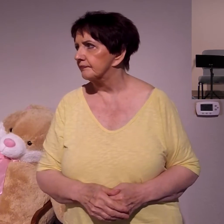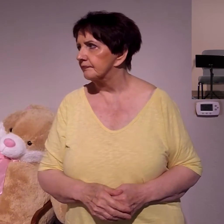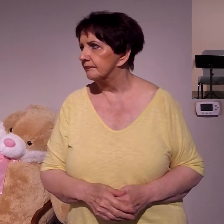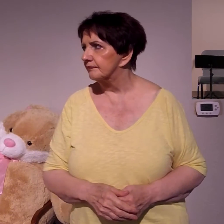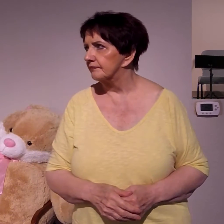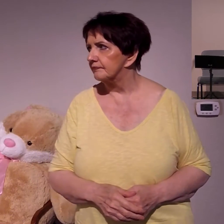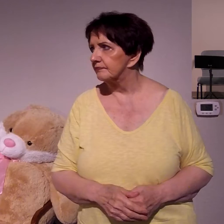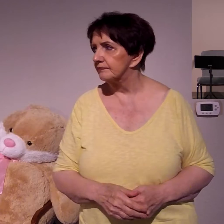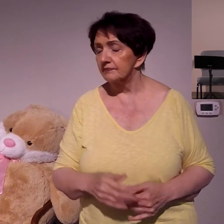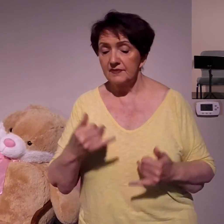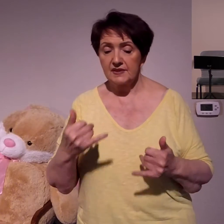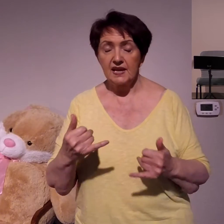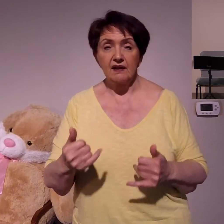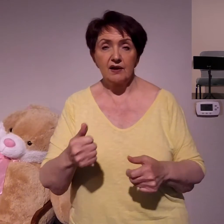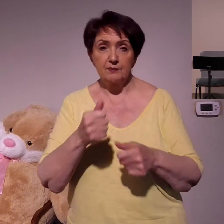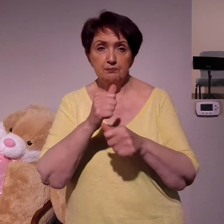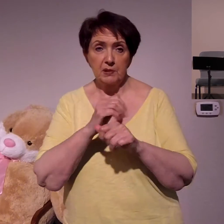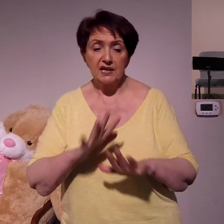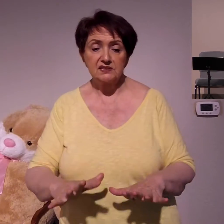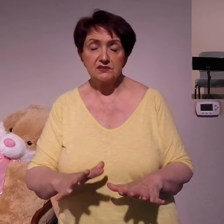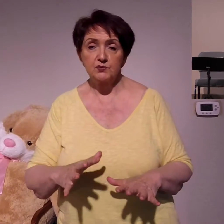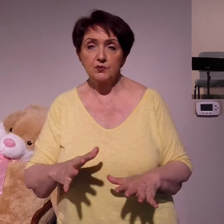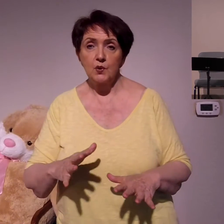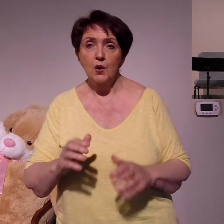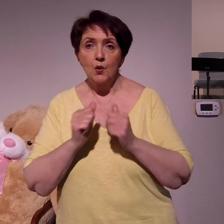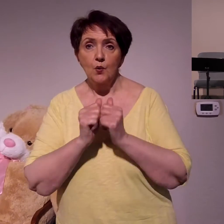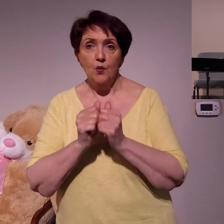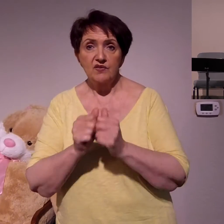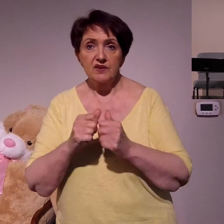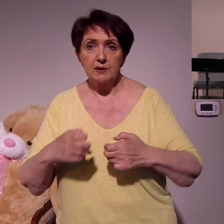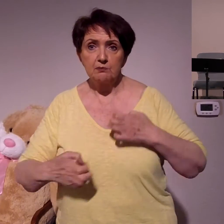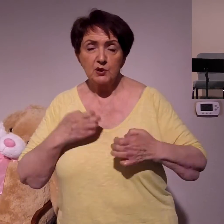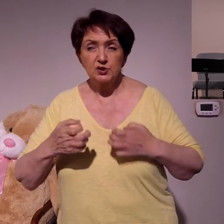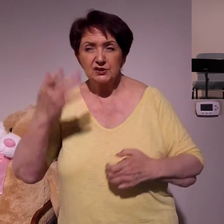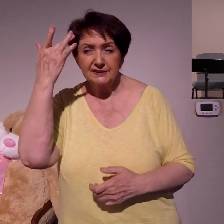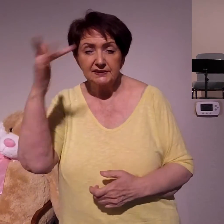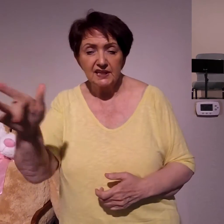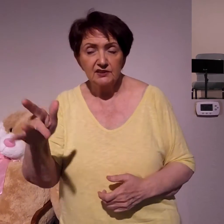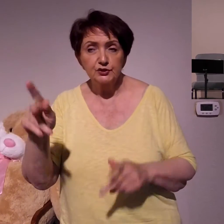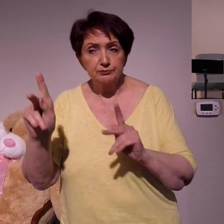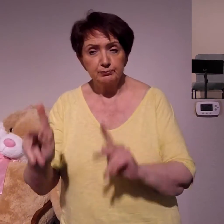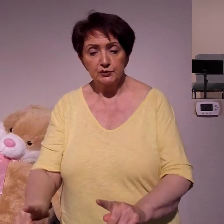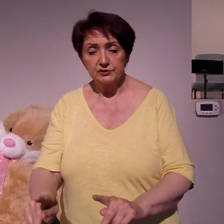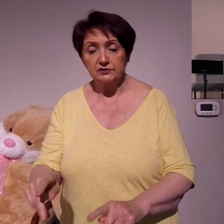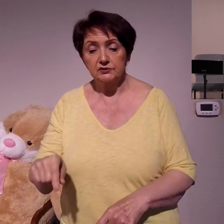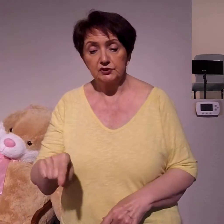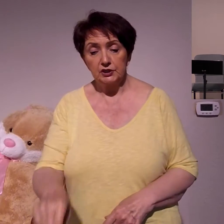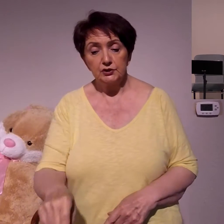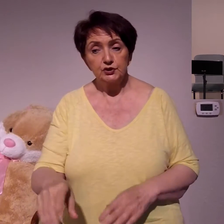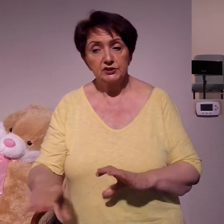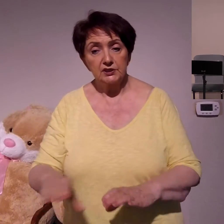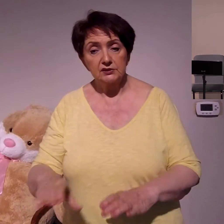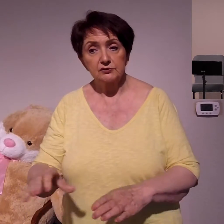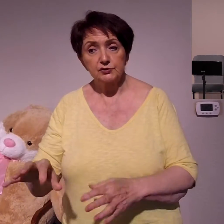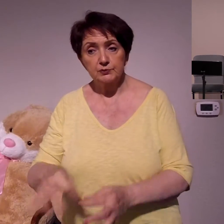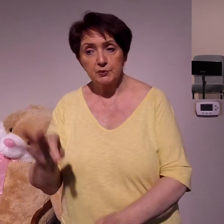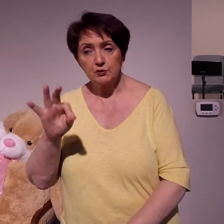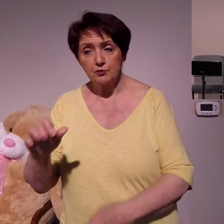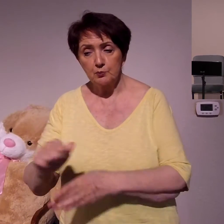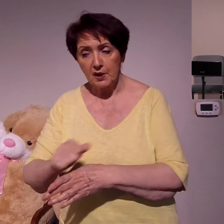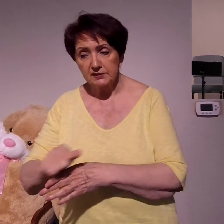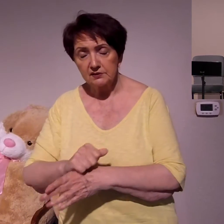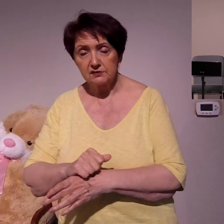truly blessed with an emotionally intelligent person who does her own spiritual practice, who practices what she